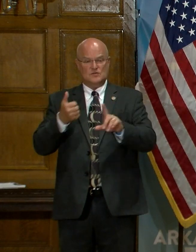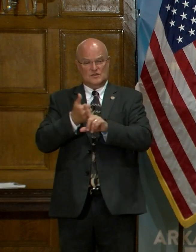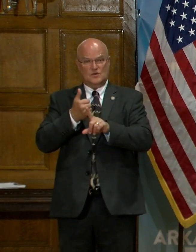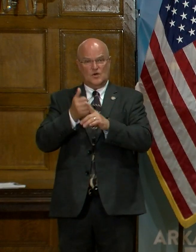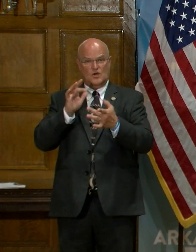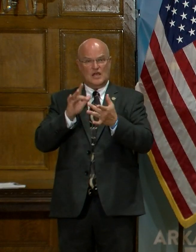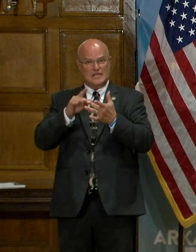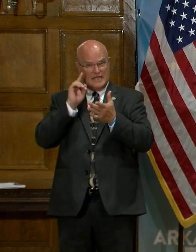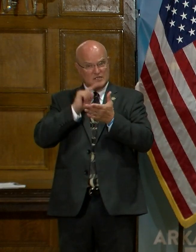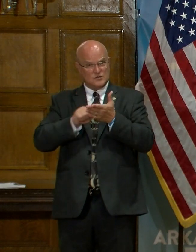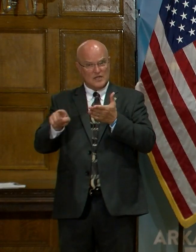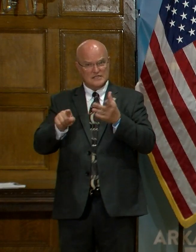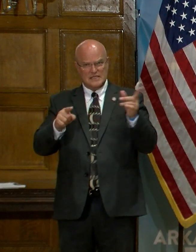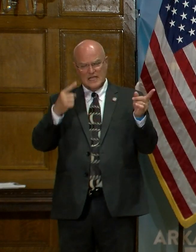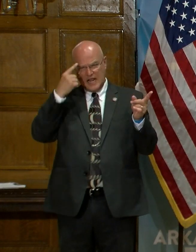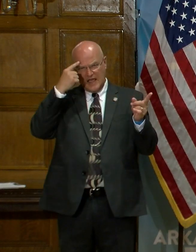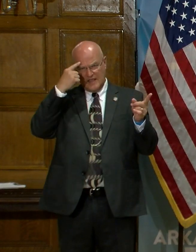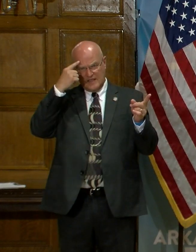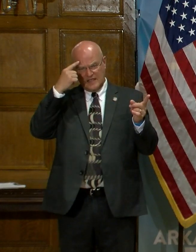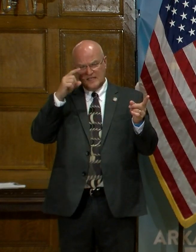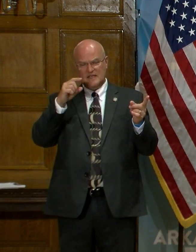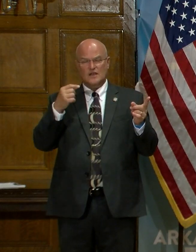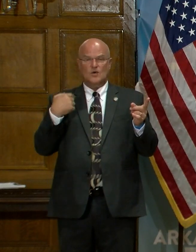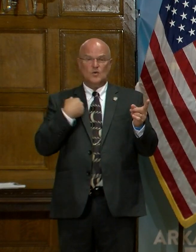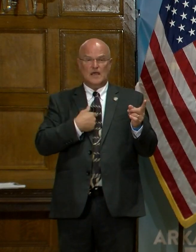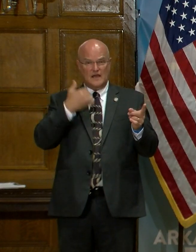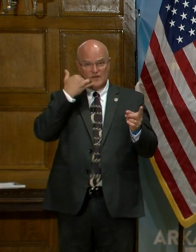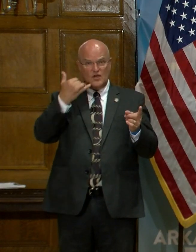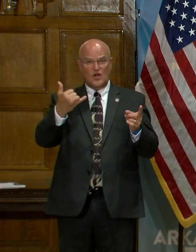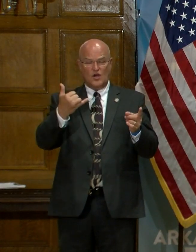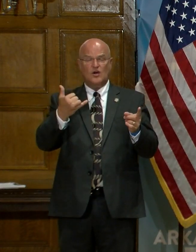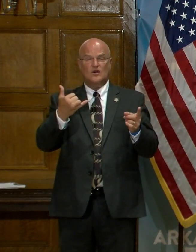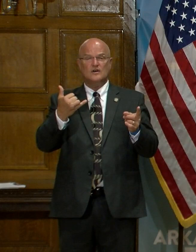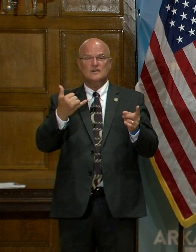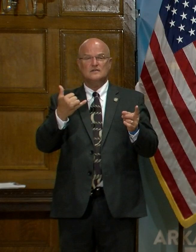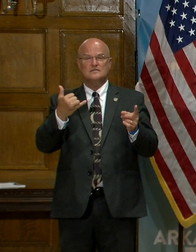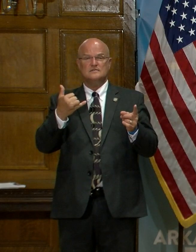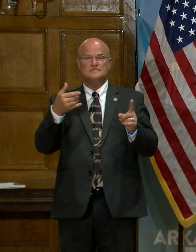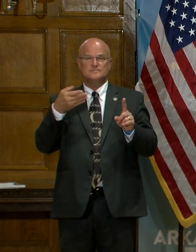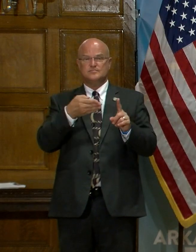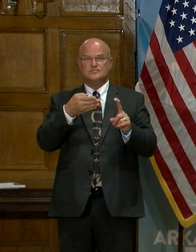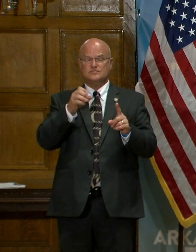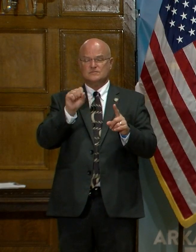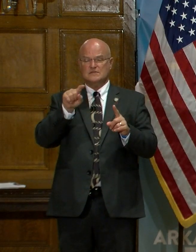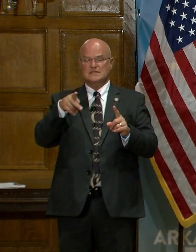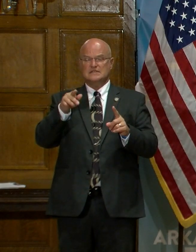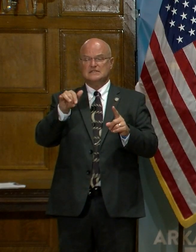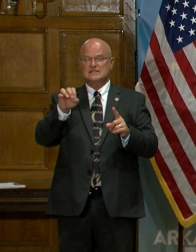their own contact tracing. And I think, we have a call that will come, but if,